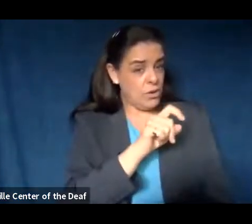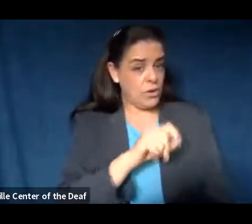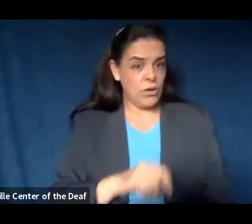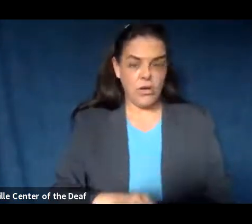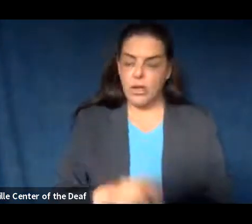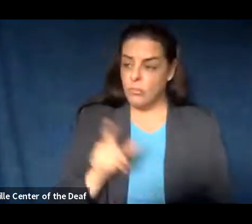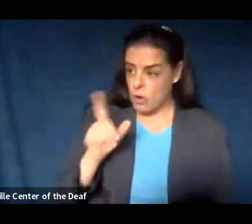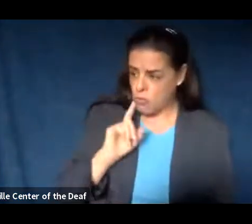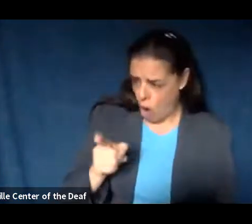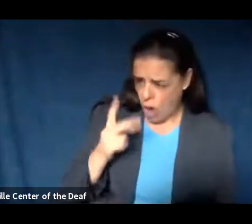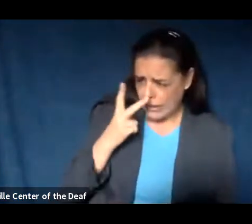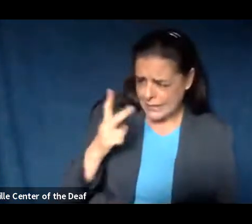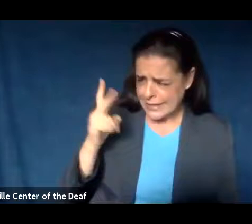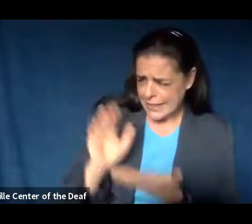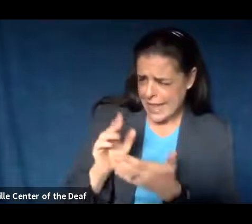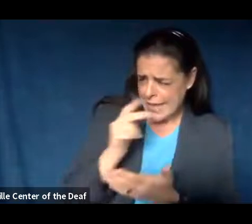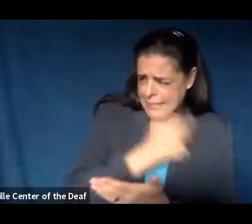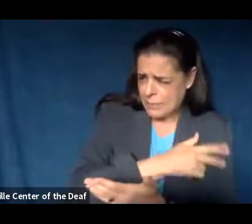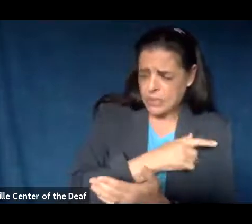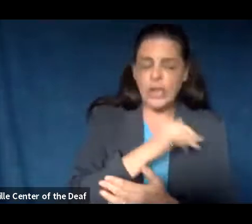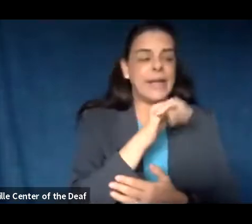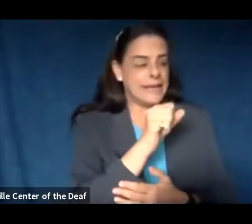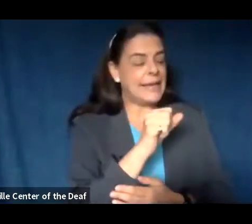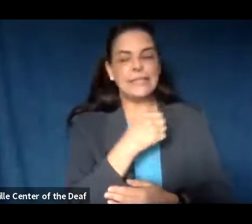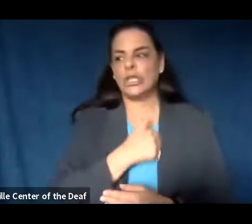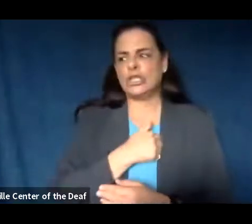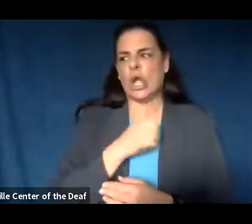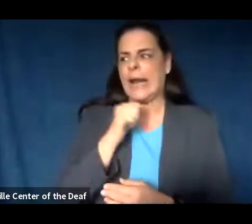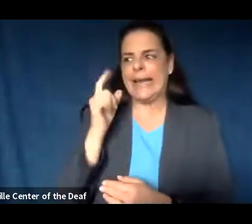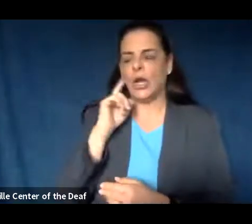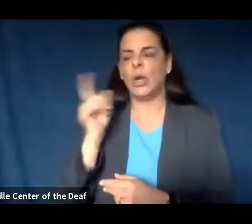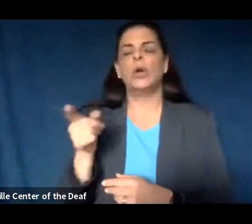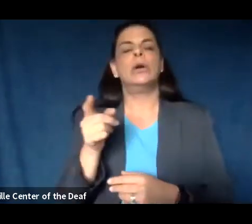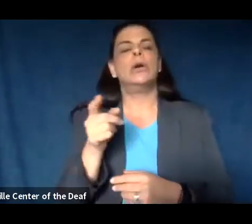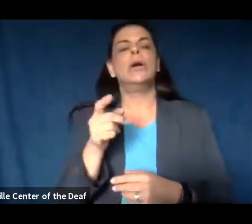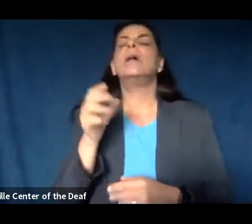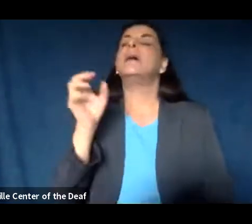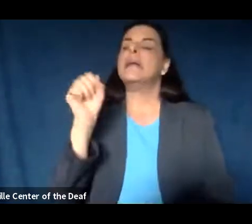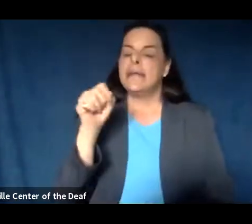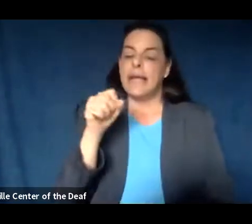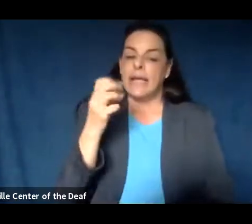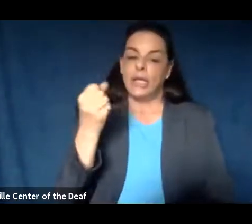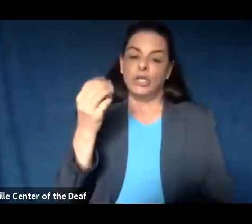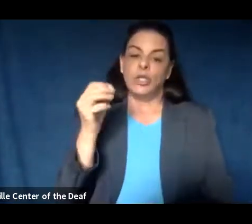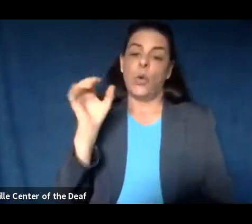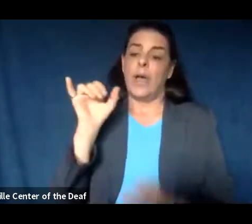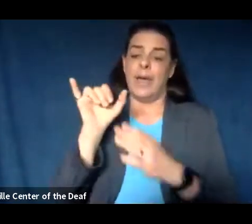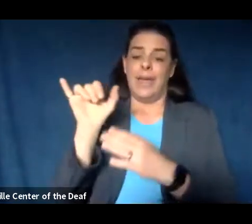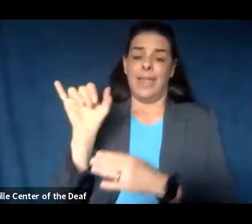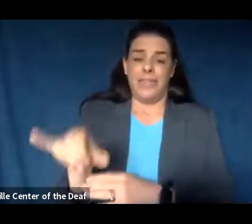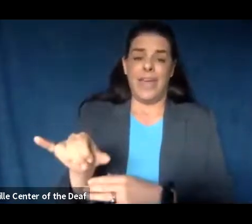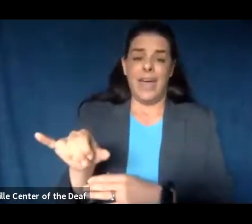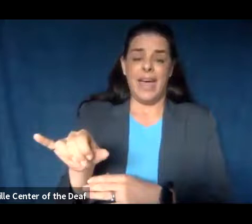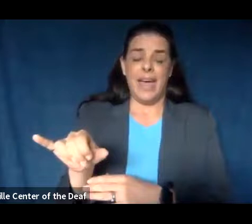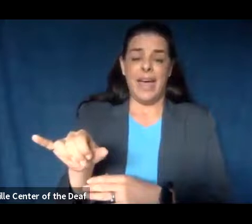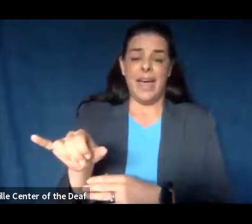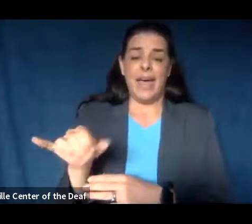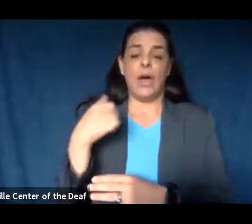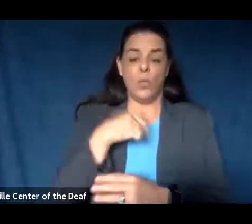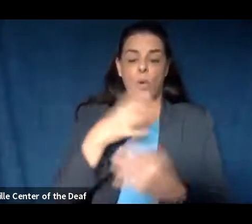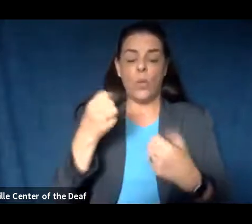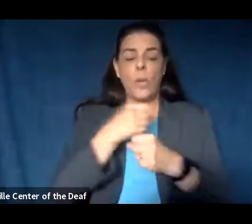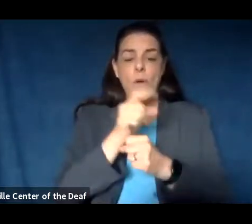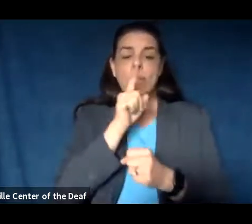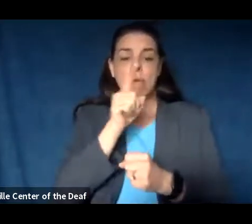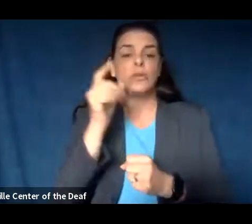Are they seeing fewer patients? Yes, are Okay. emergency rooms seeing fewer patients? Yes. So that is something that we want to make sure that